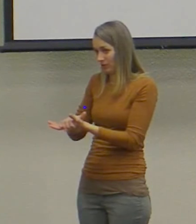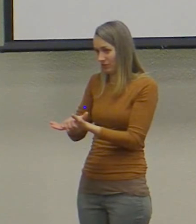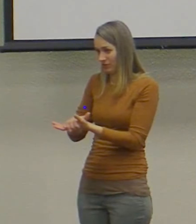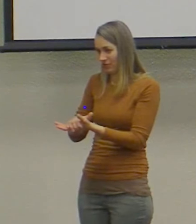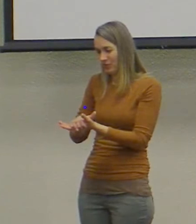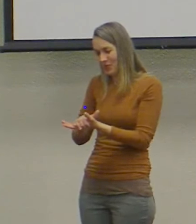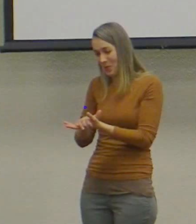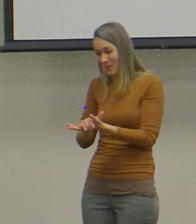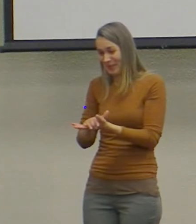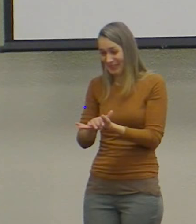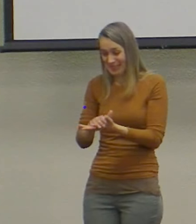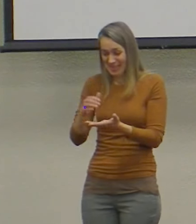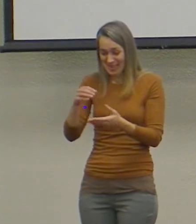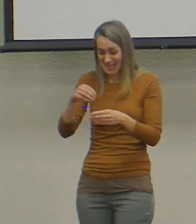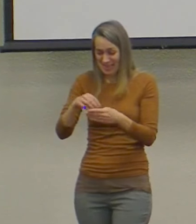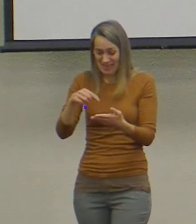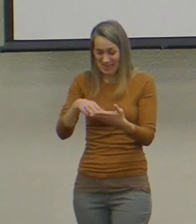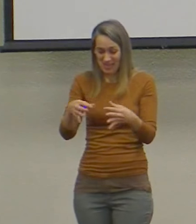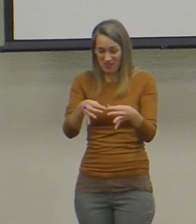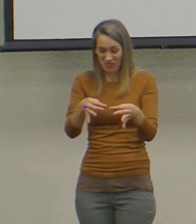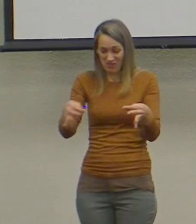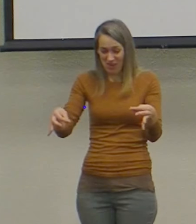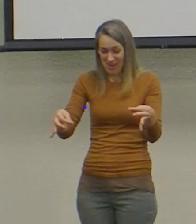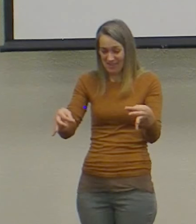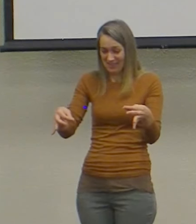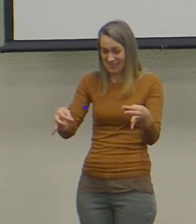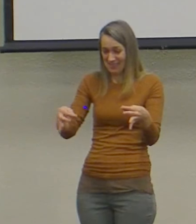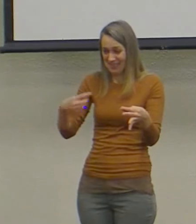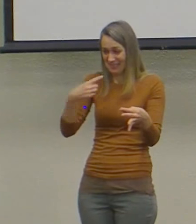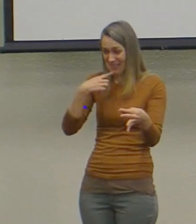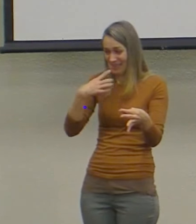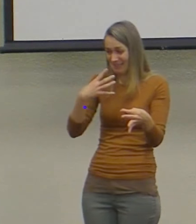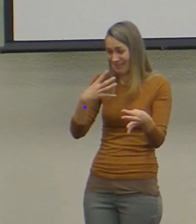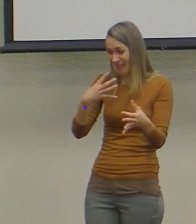the literal request, "And marry me."